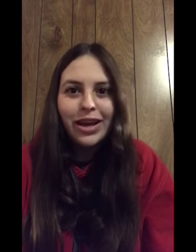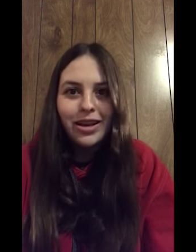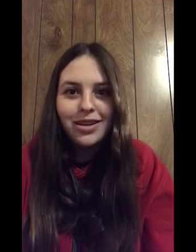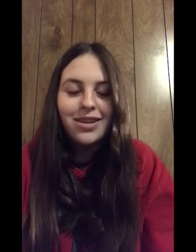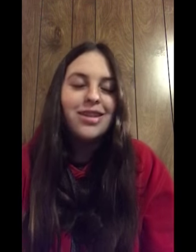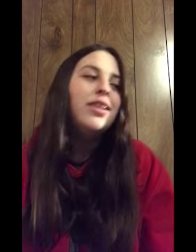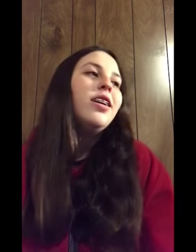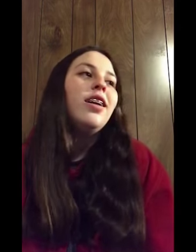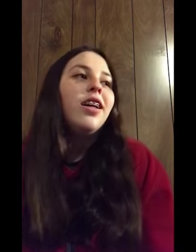that.